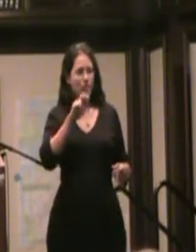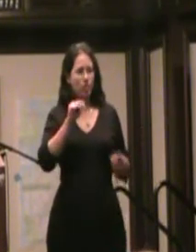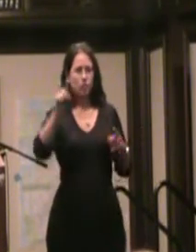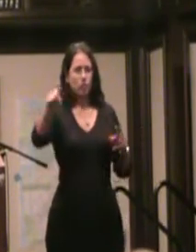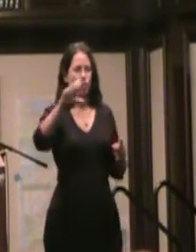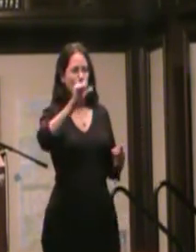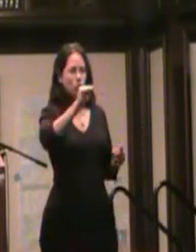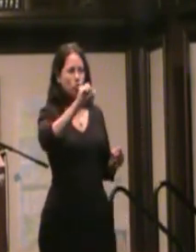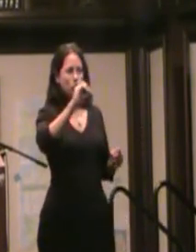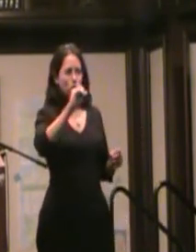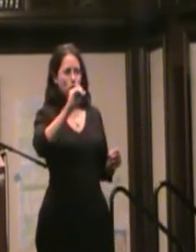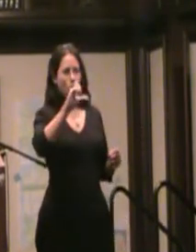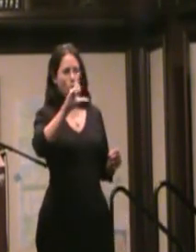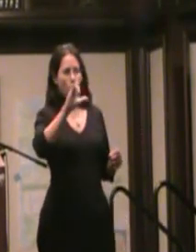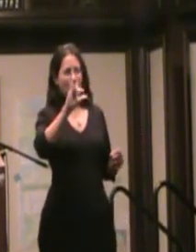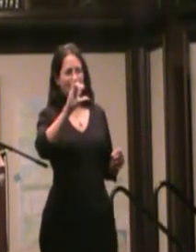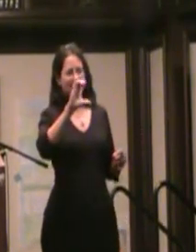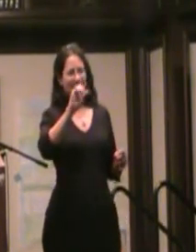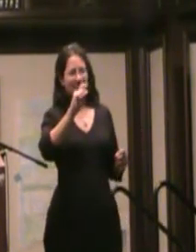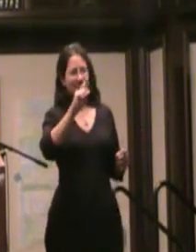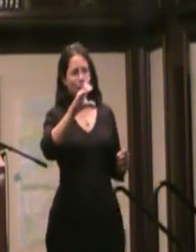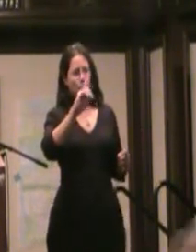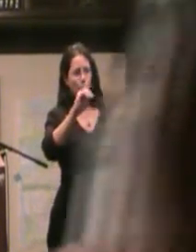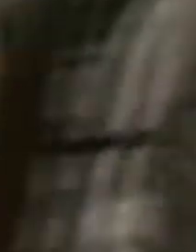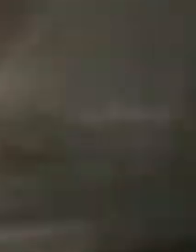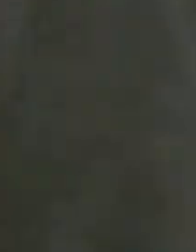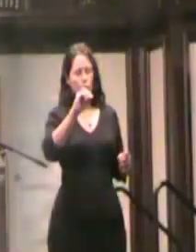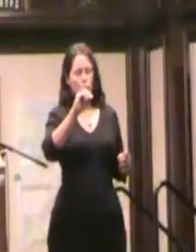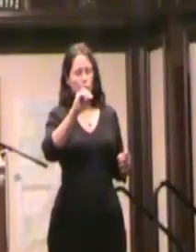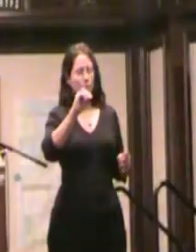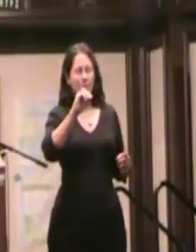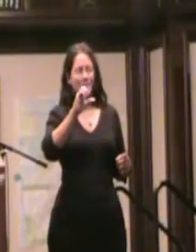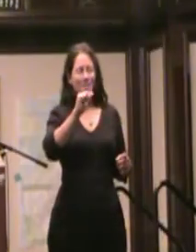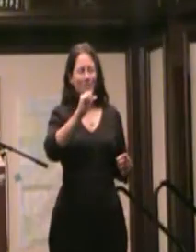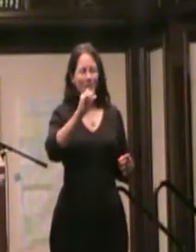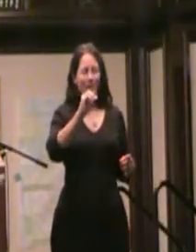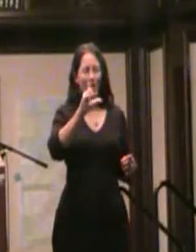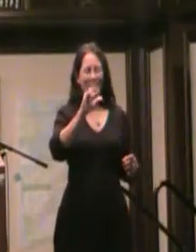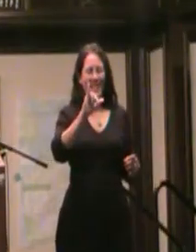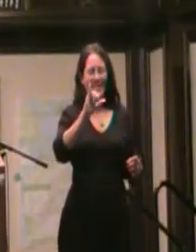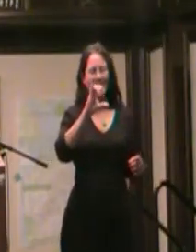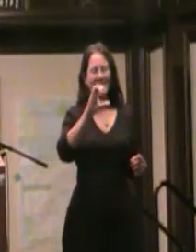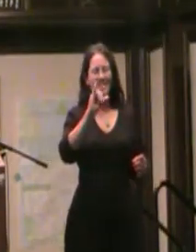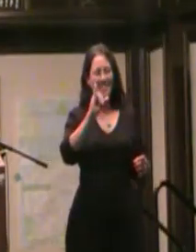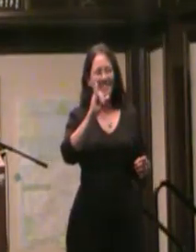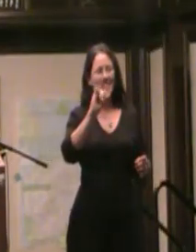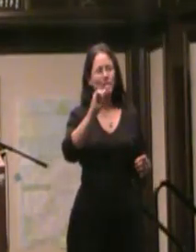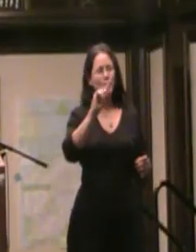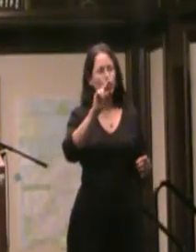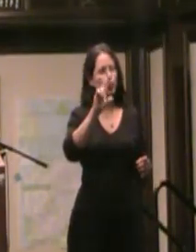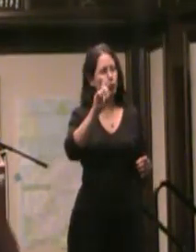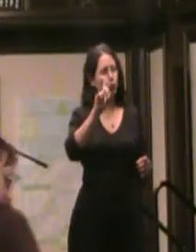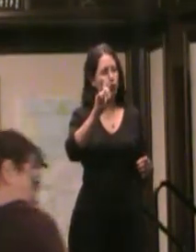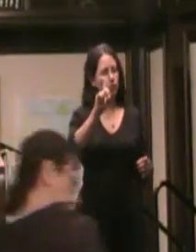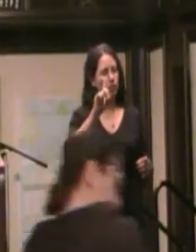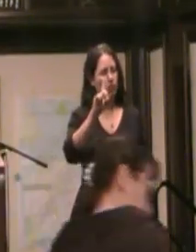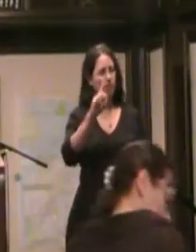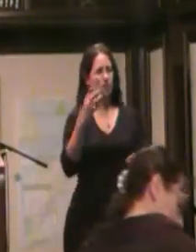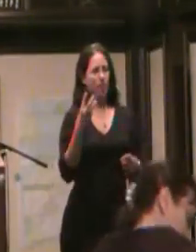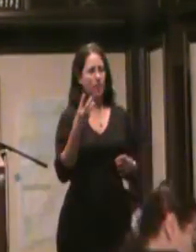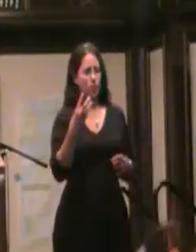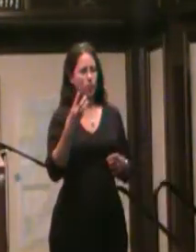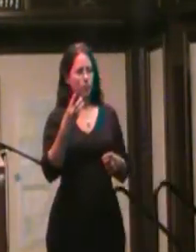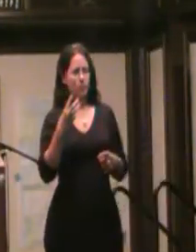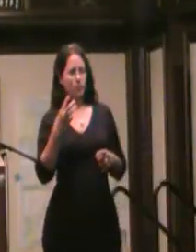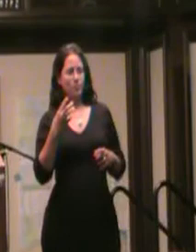Solicitud. Solicitud, letter W. W, okay? Aplicación is when you apply a principle. You